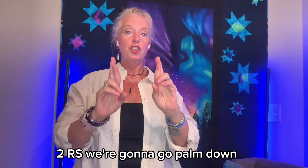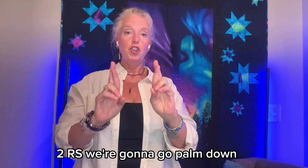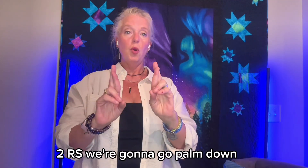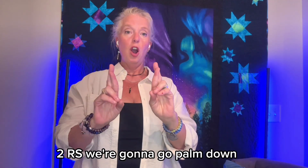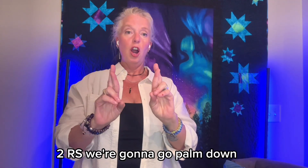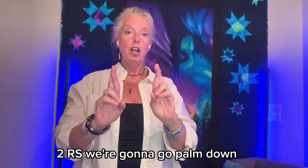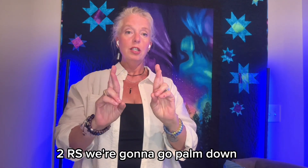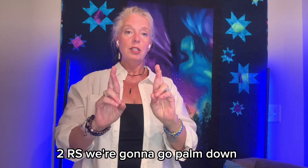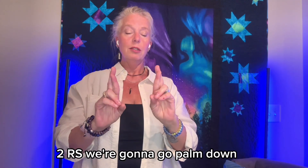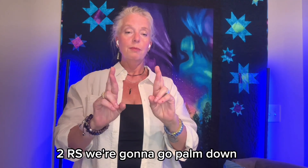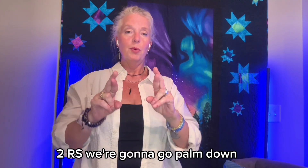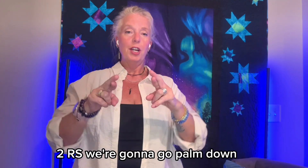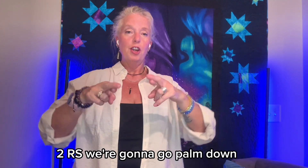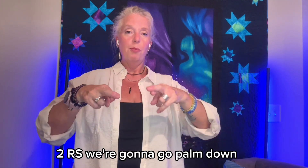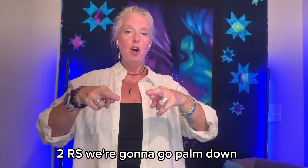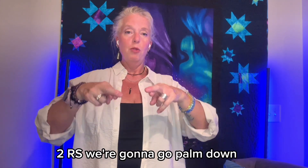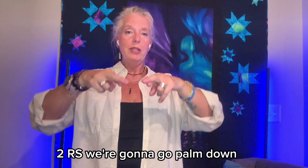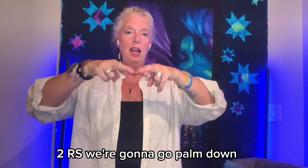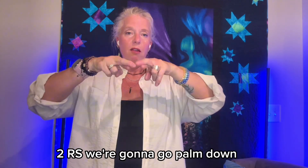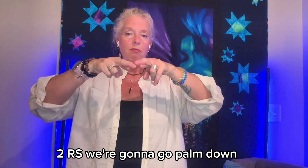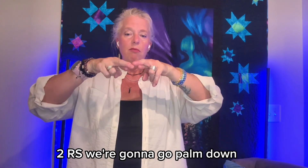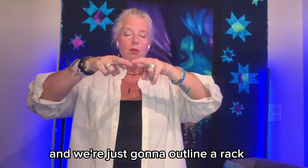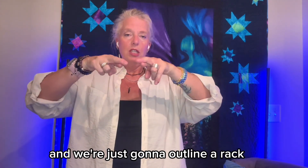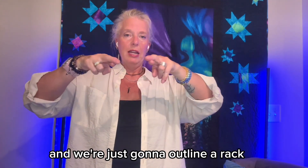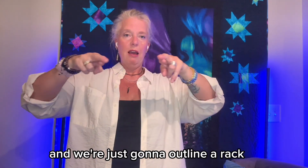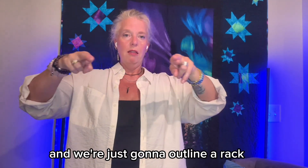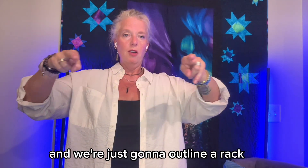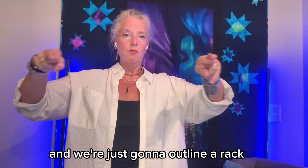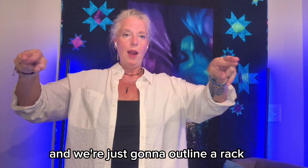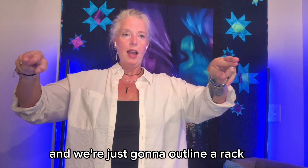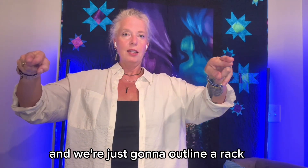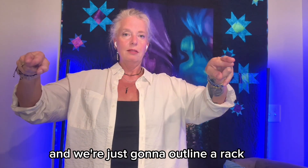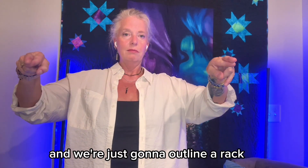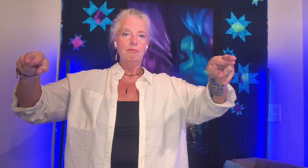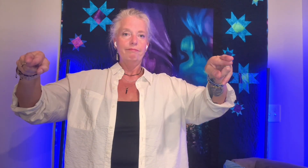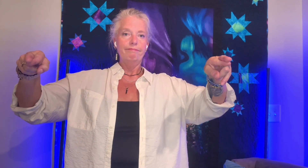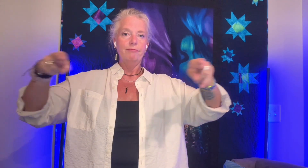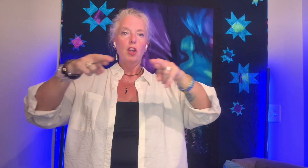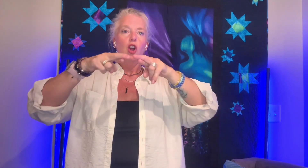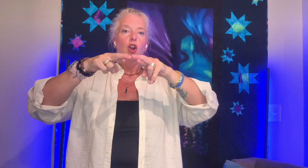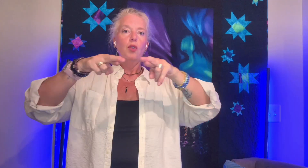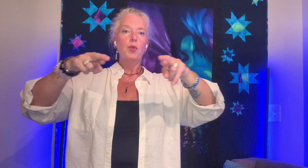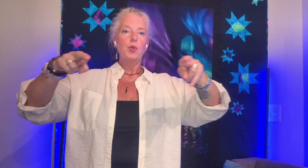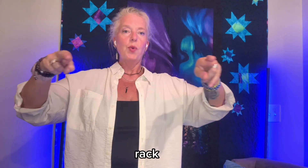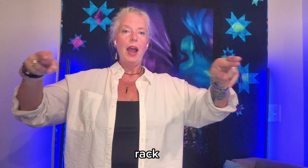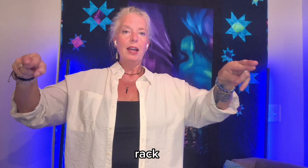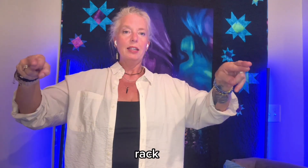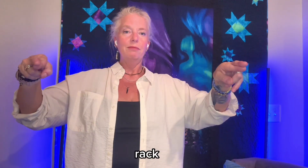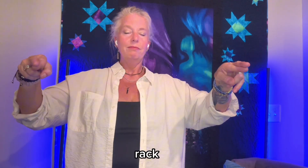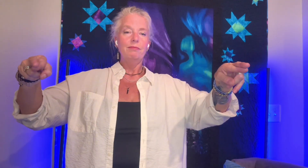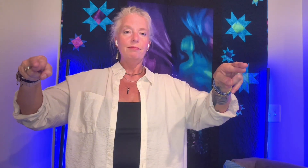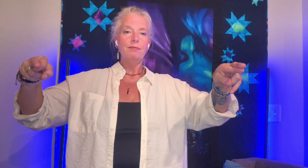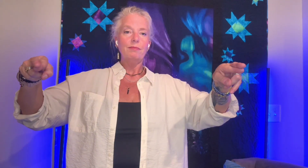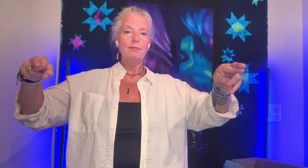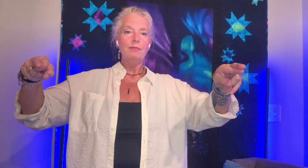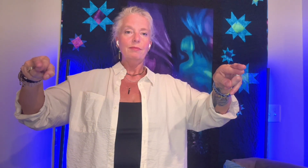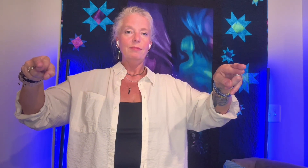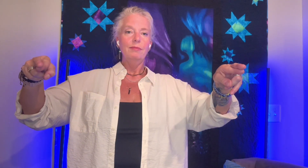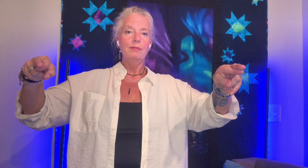Two R's, but we're going to go palm down and we're just going to outline a rack. Rack.